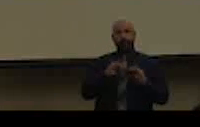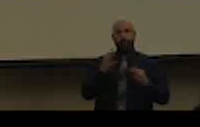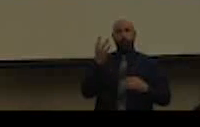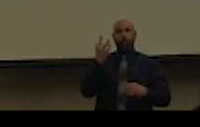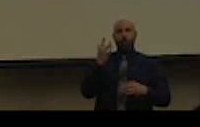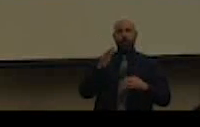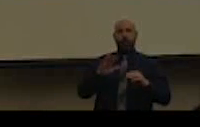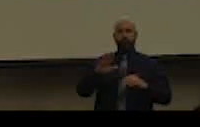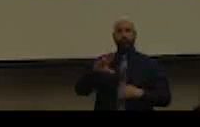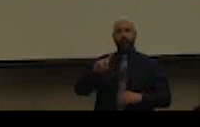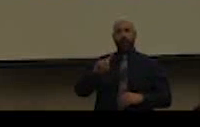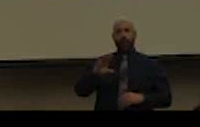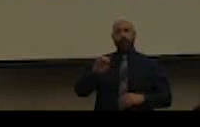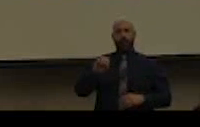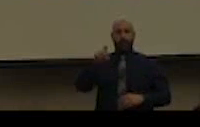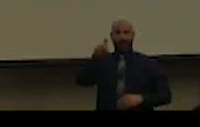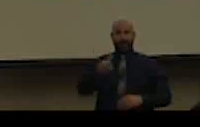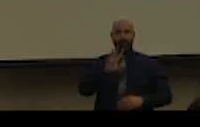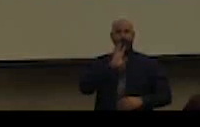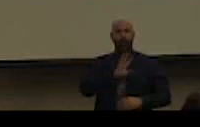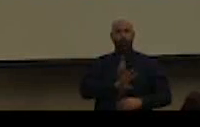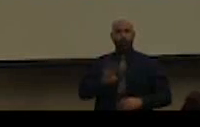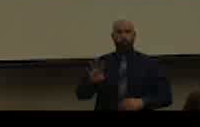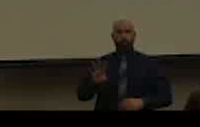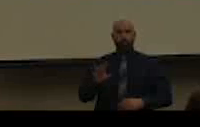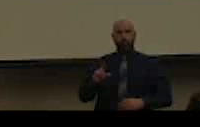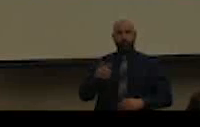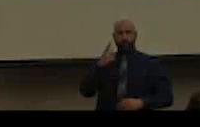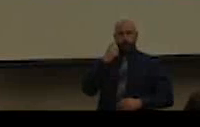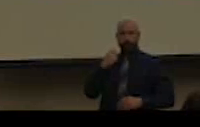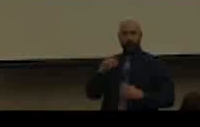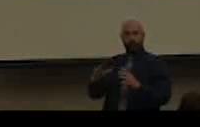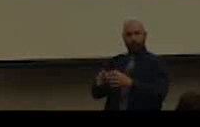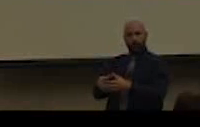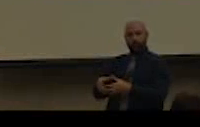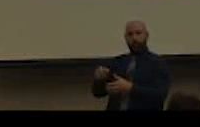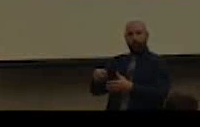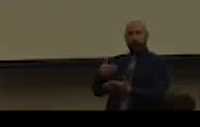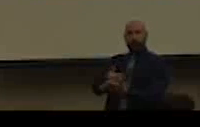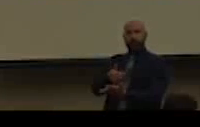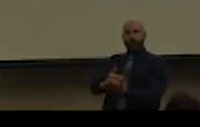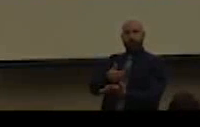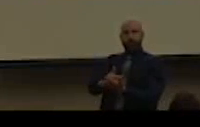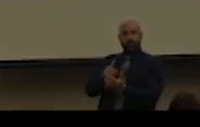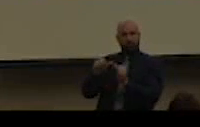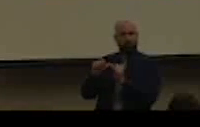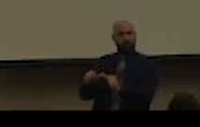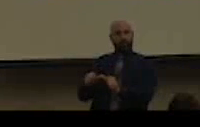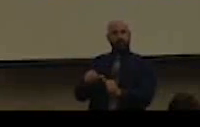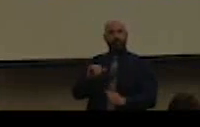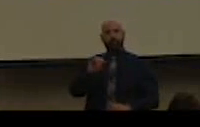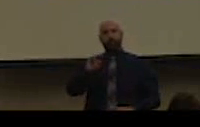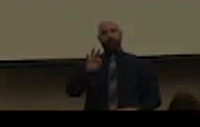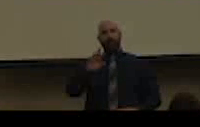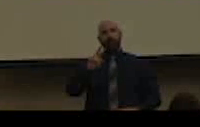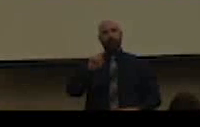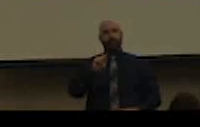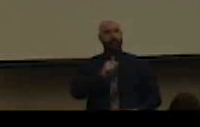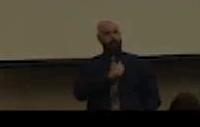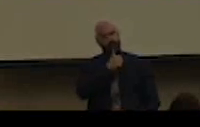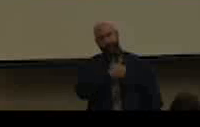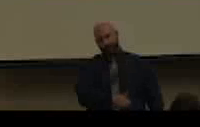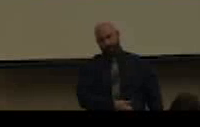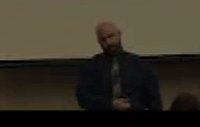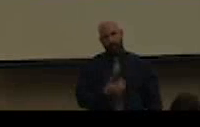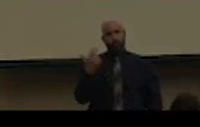four-year-olds, for example. They need four-year-olds because a four-year-old class is financially viable. An infant class is not. And the reason you see